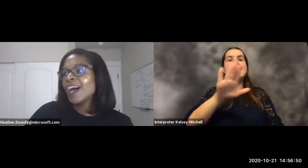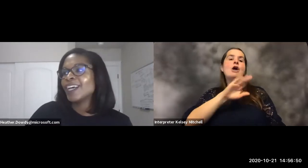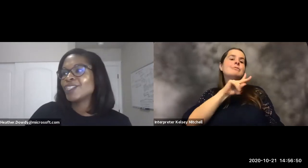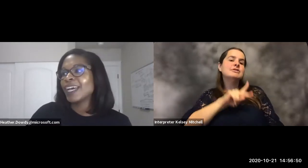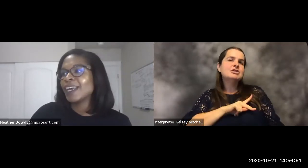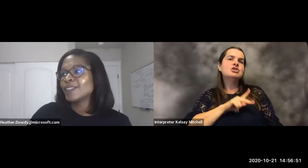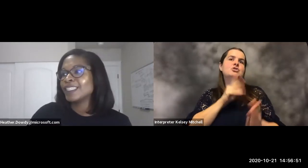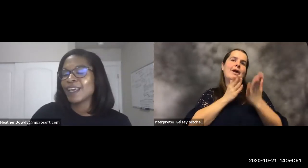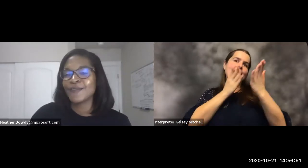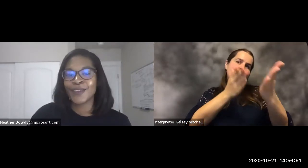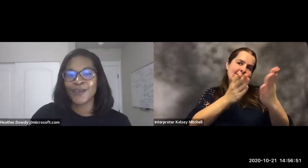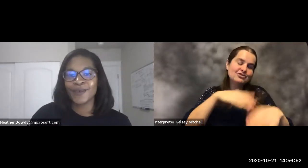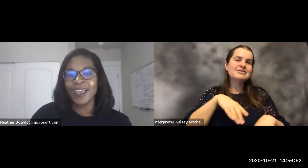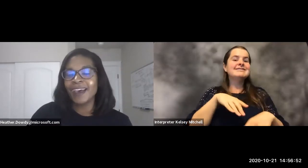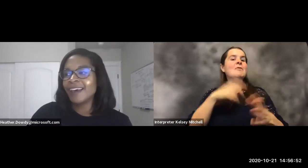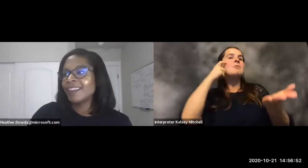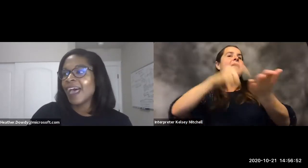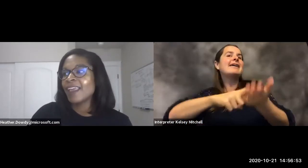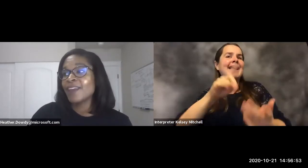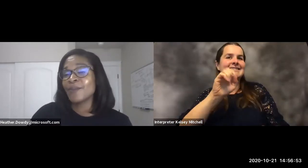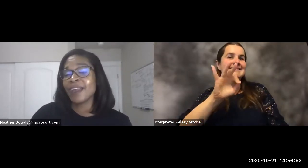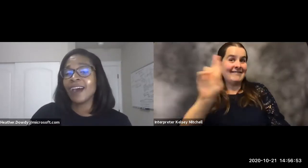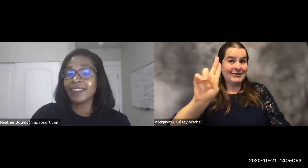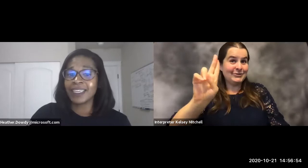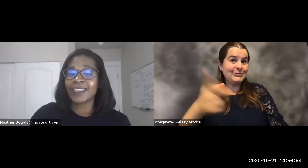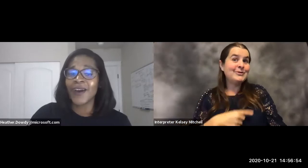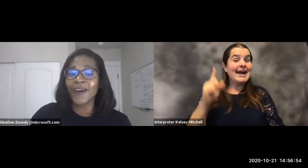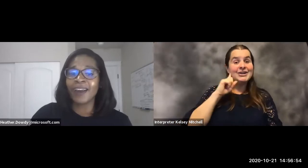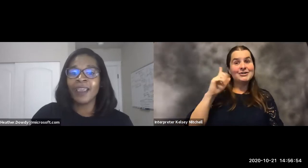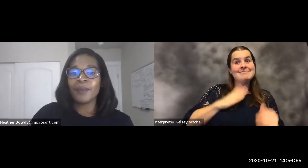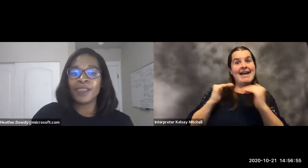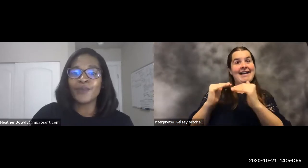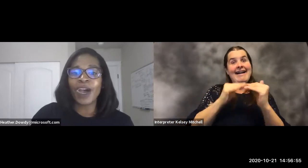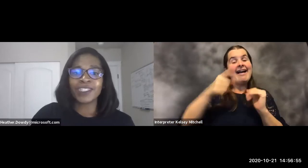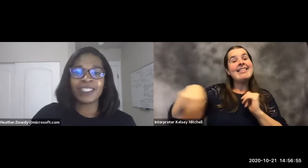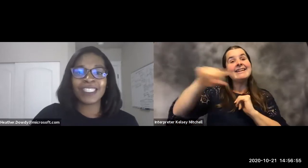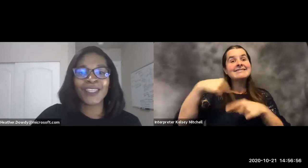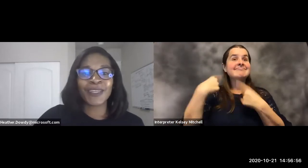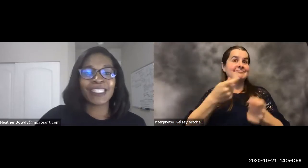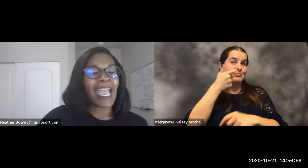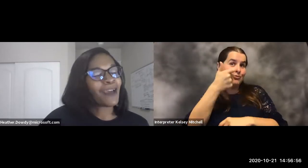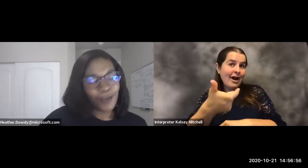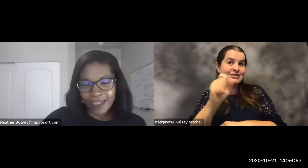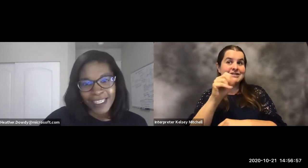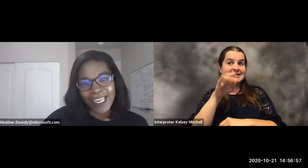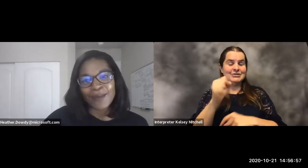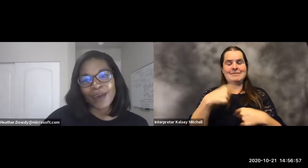engine. Shout out to DeafU. I hear my colleagues are been watching the series. I haven't watched it yet, but